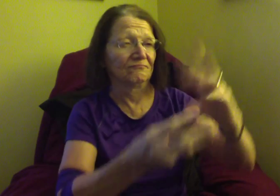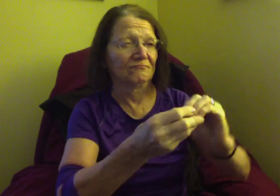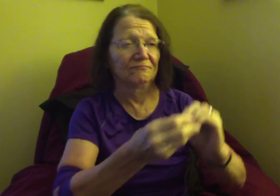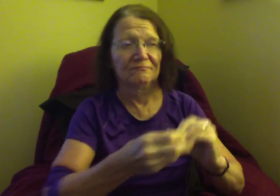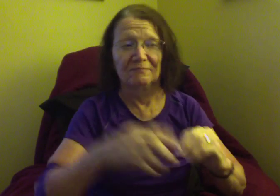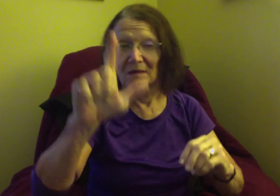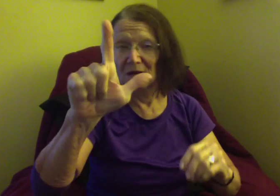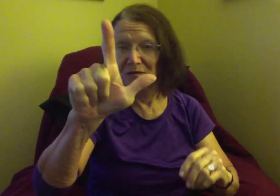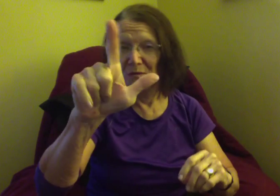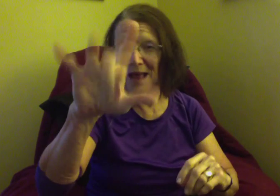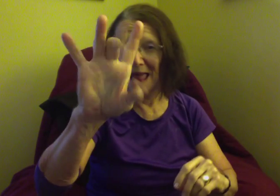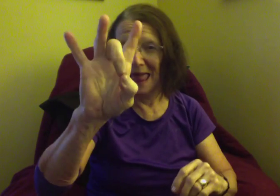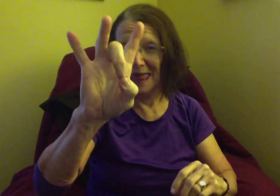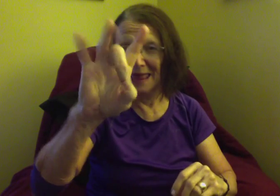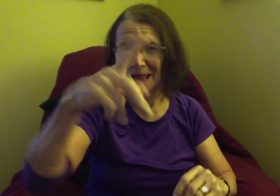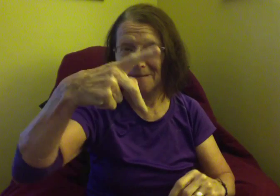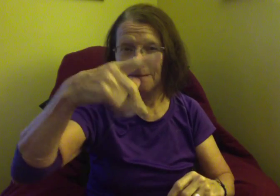My arms are bad.